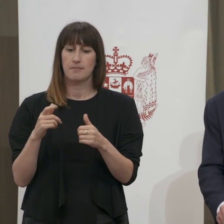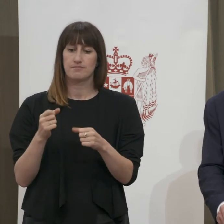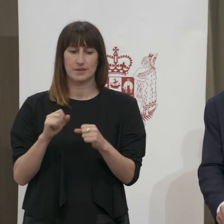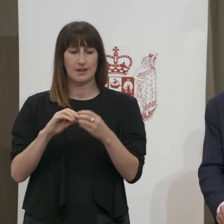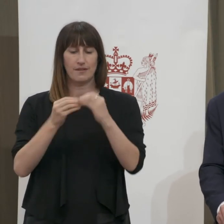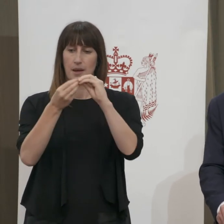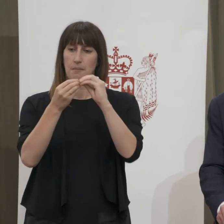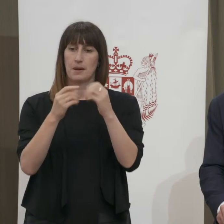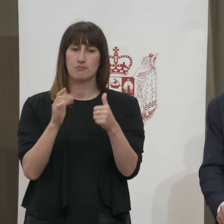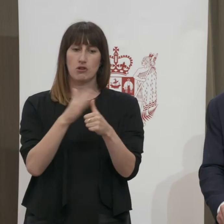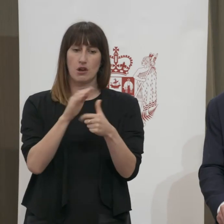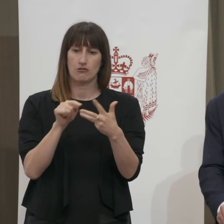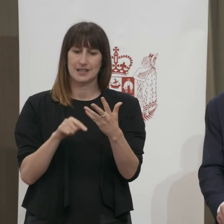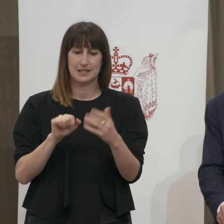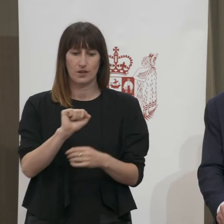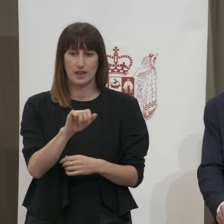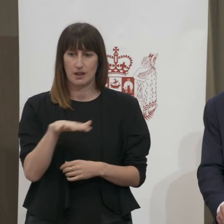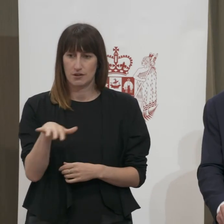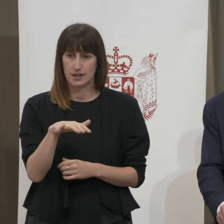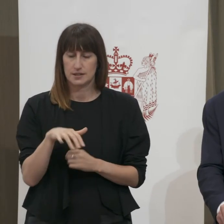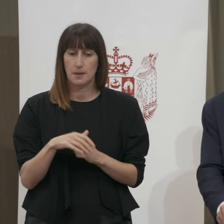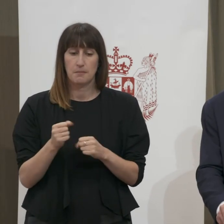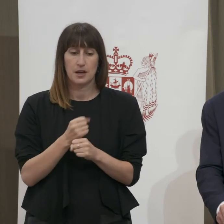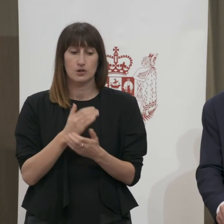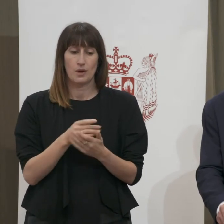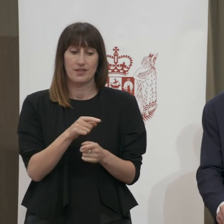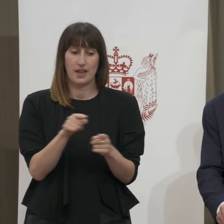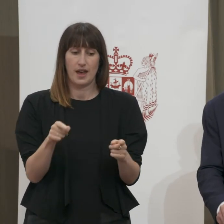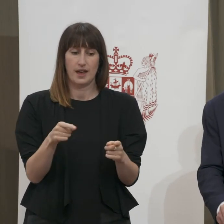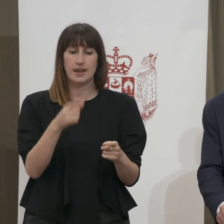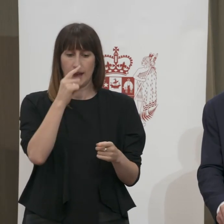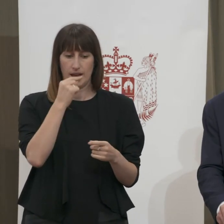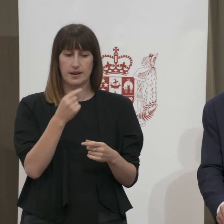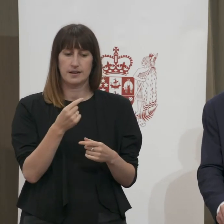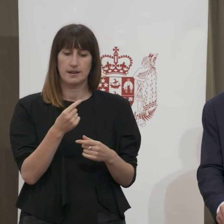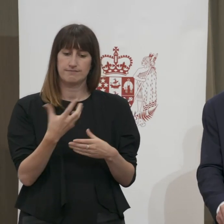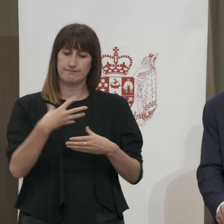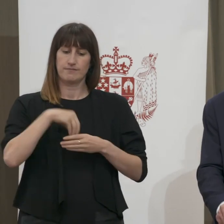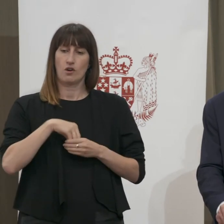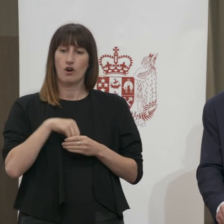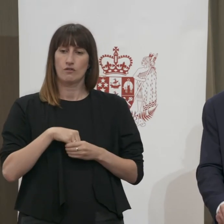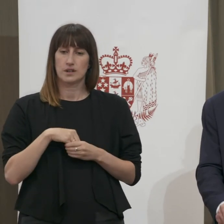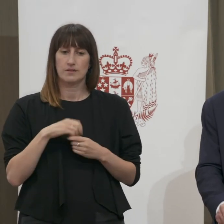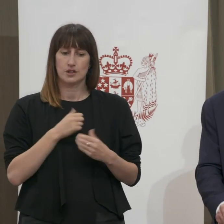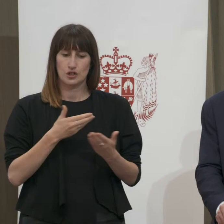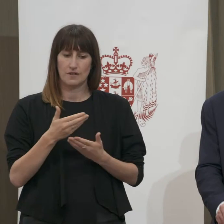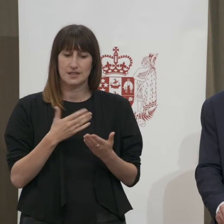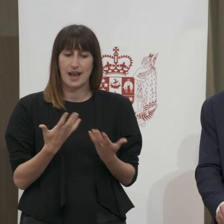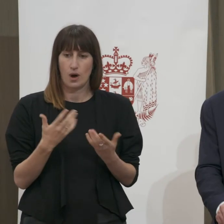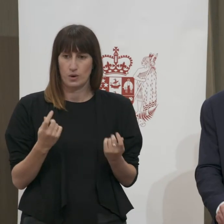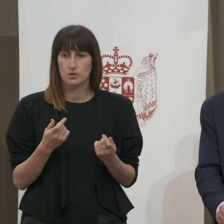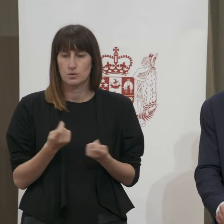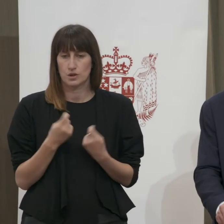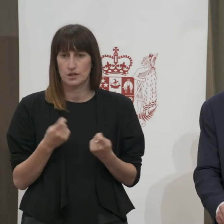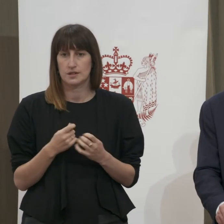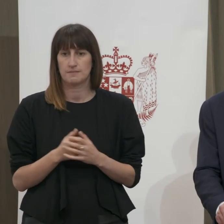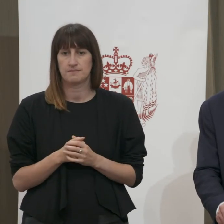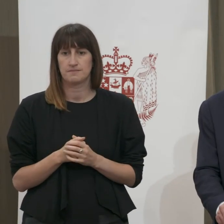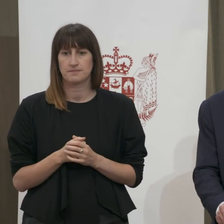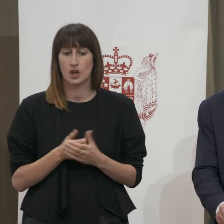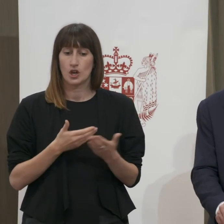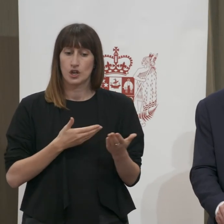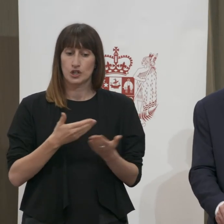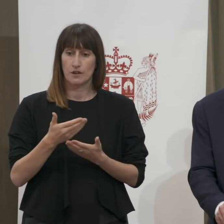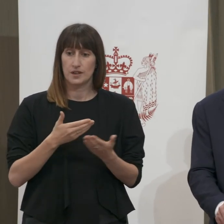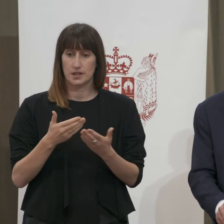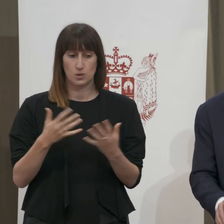areas, making sure people have a say in the services they get and how they use them. Services will be integrated